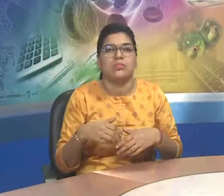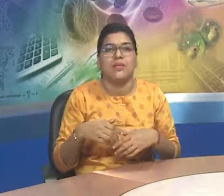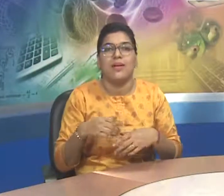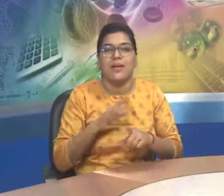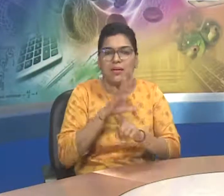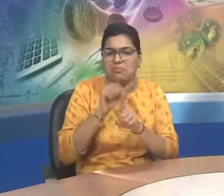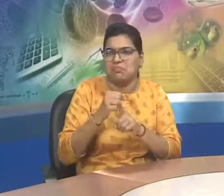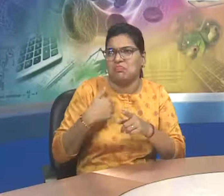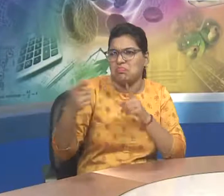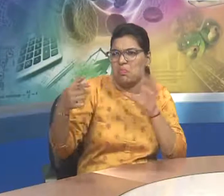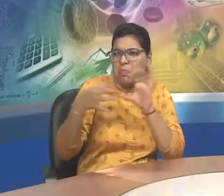and